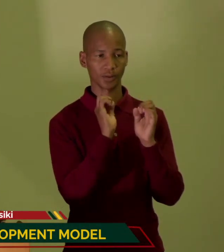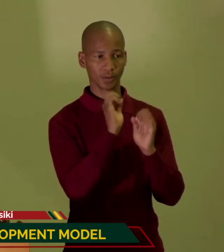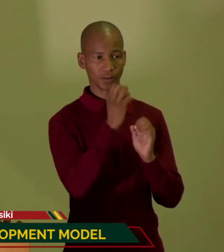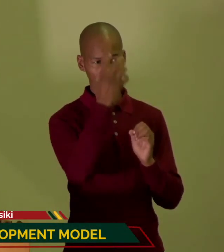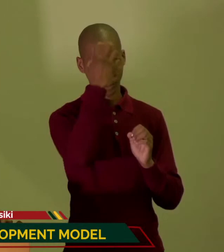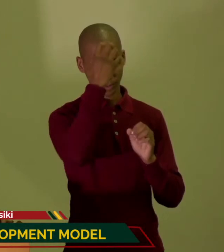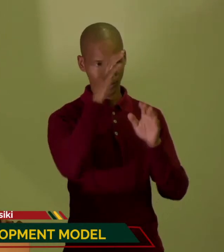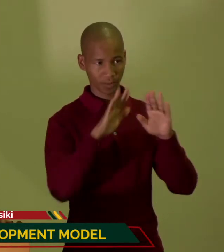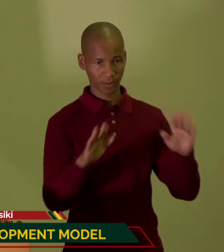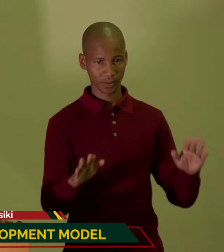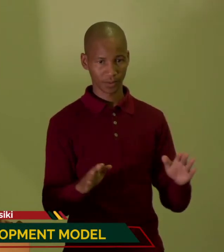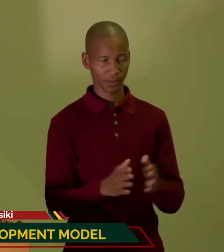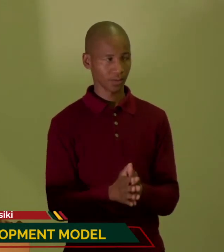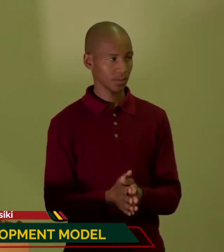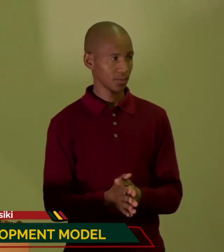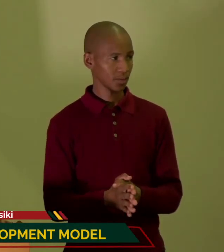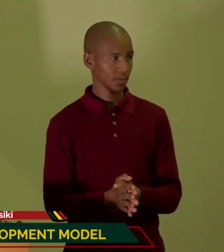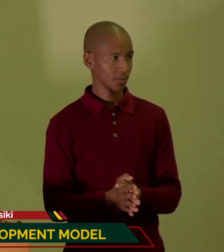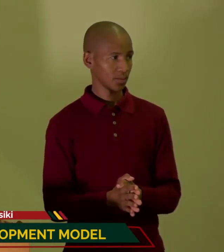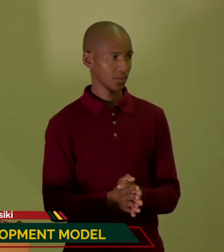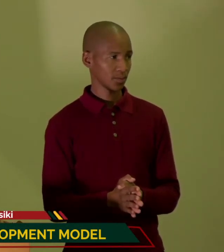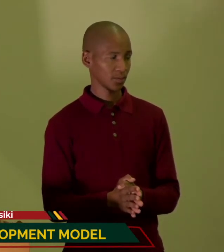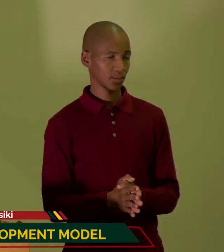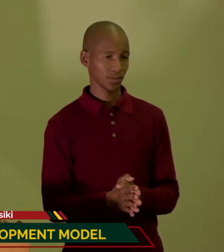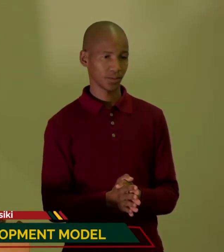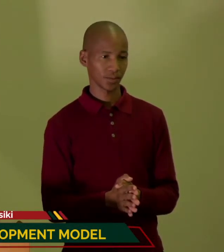Morena siyahlolo uteng mona